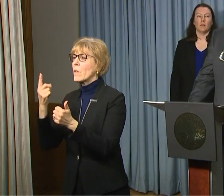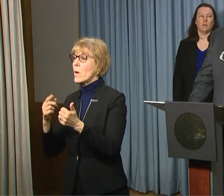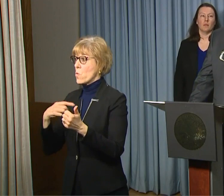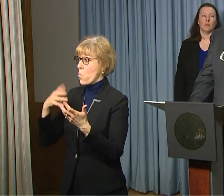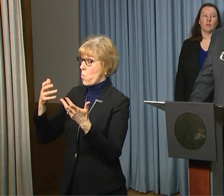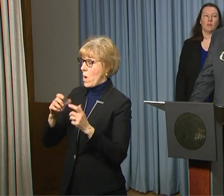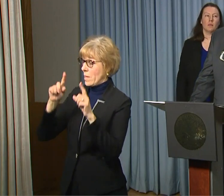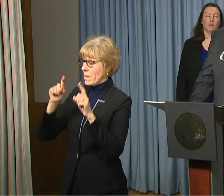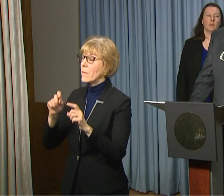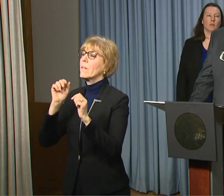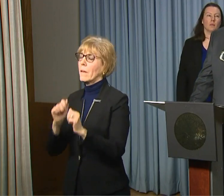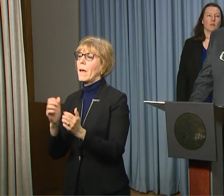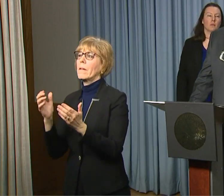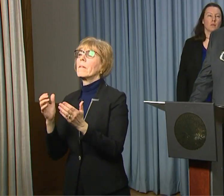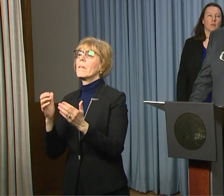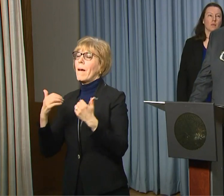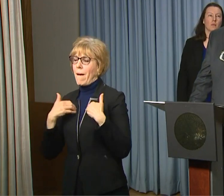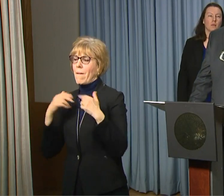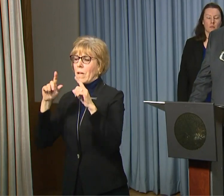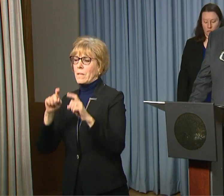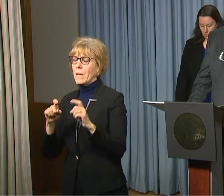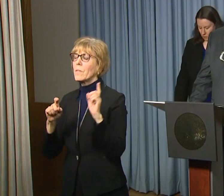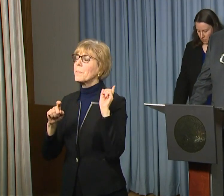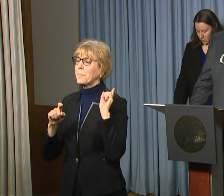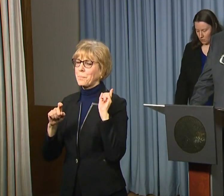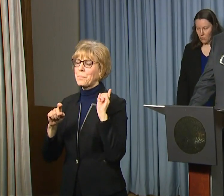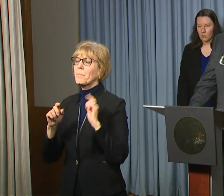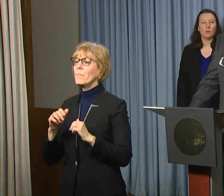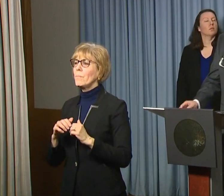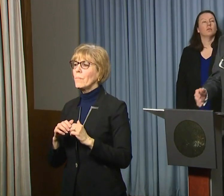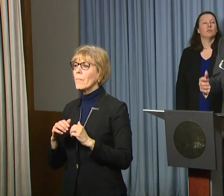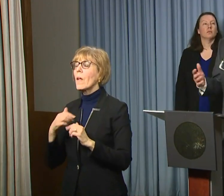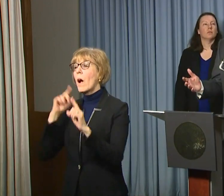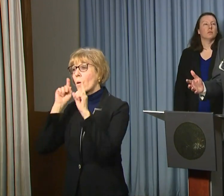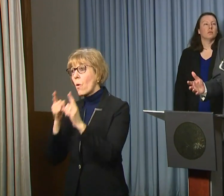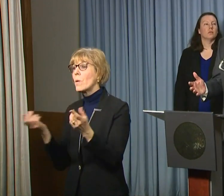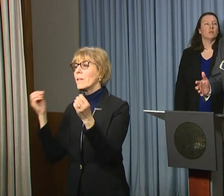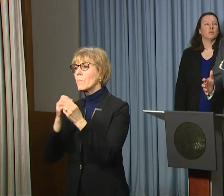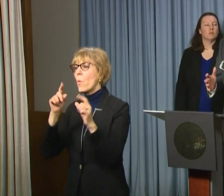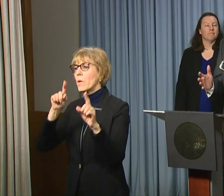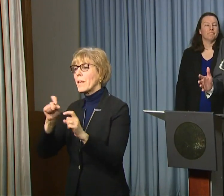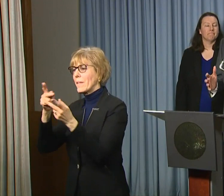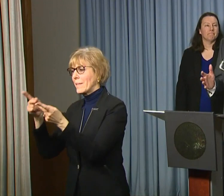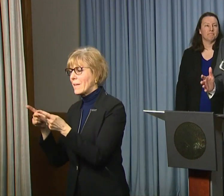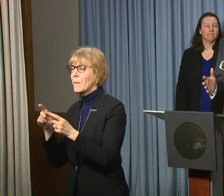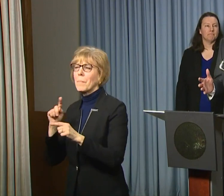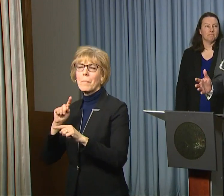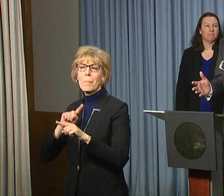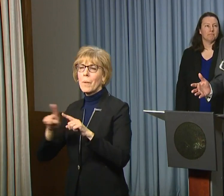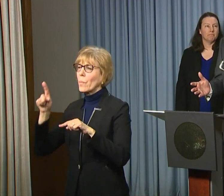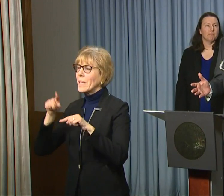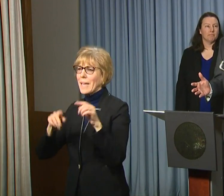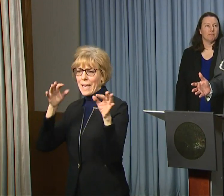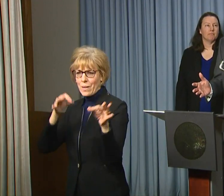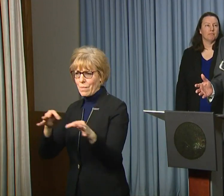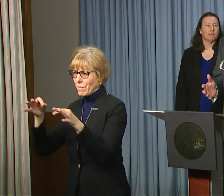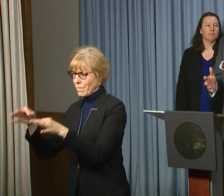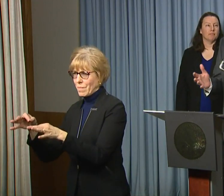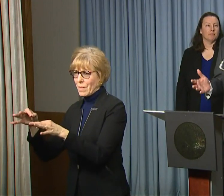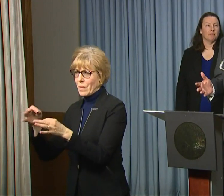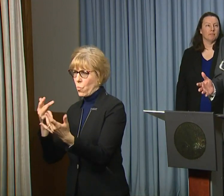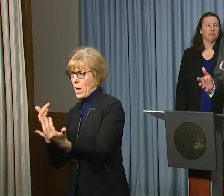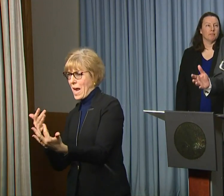We are working towards more testing sites, but you know we can't wait for that in terms of how we make our decisions, right?